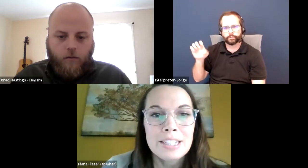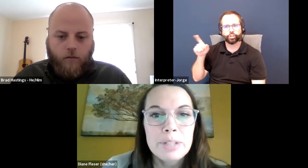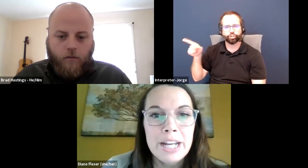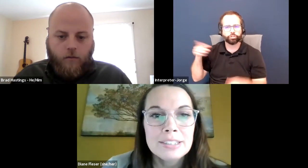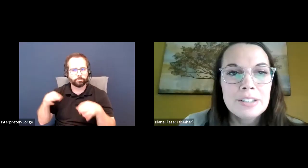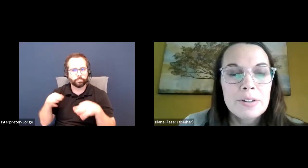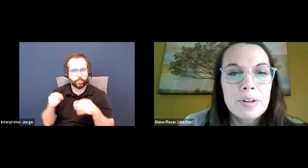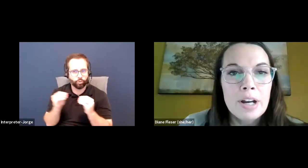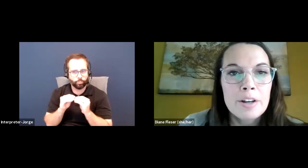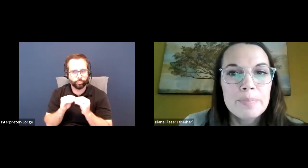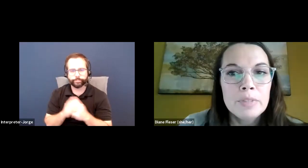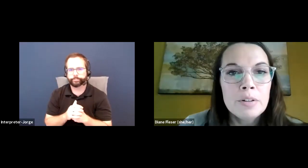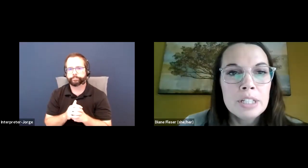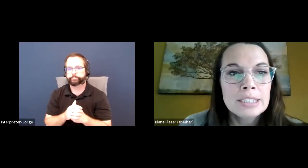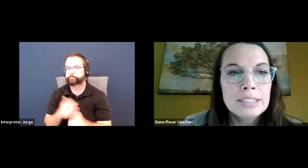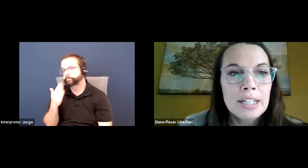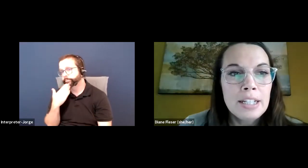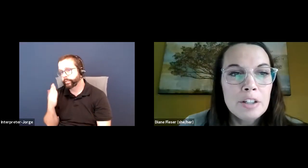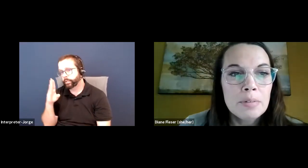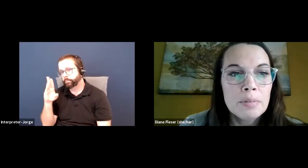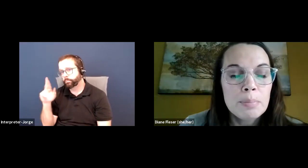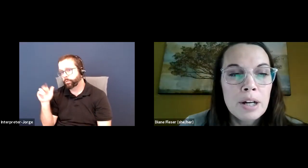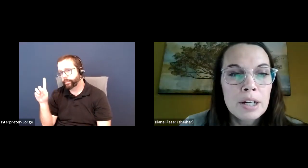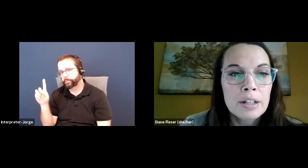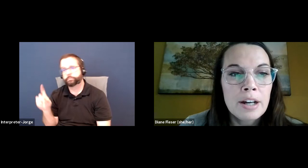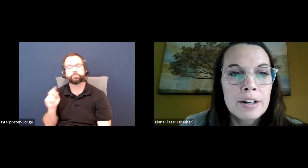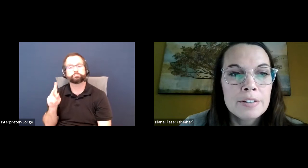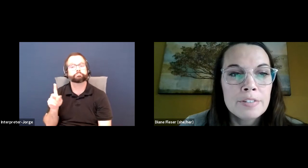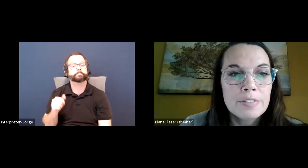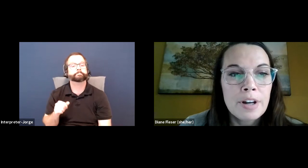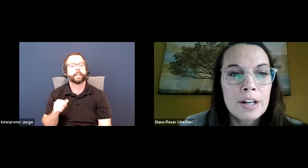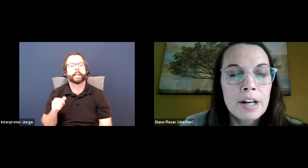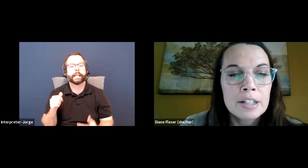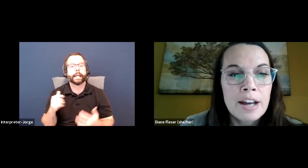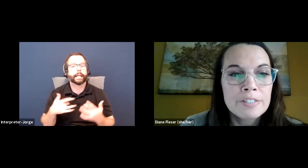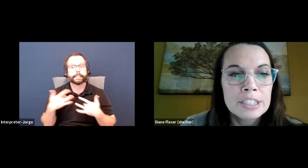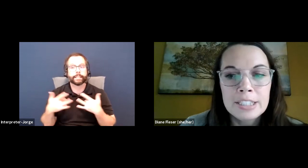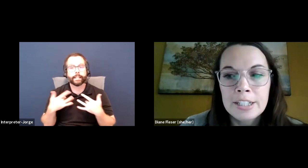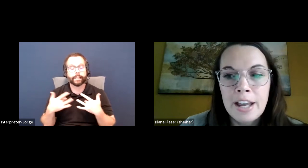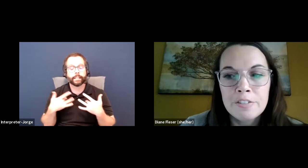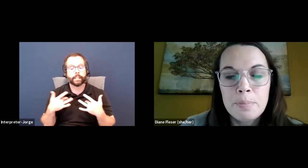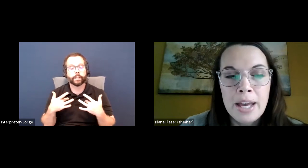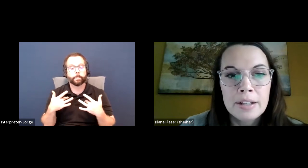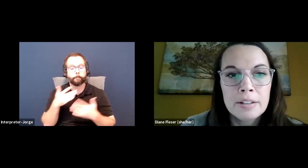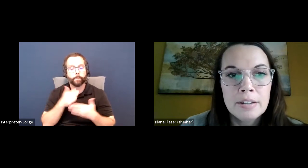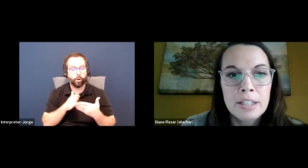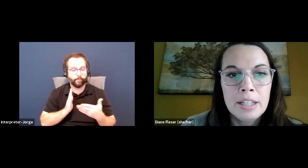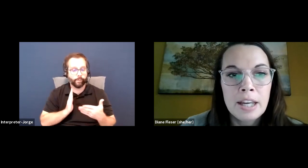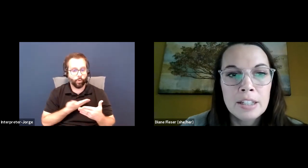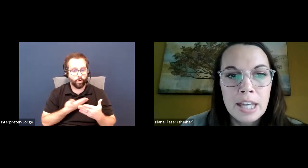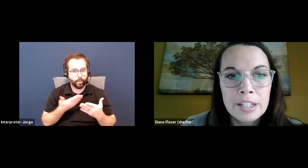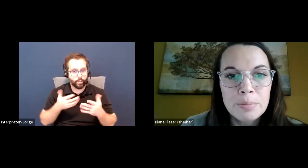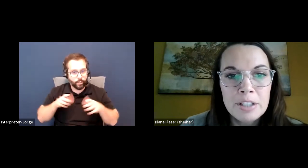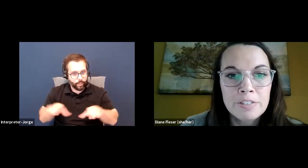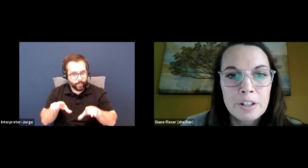Yeah, thanks, Brad. So, the exciting part of our efforts here have been